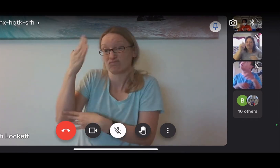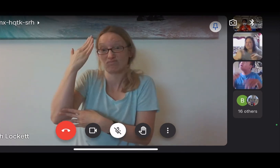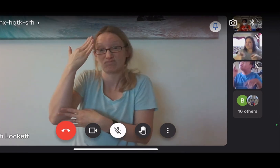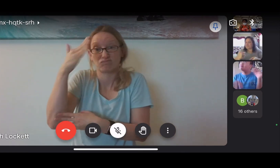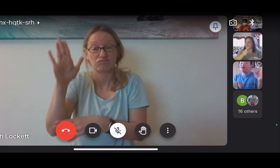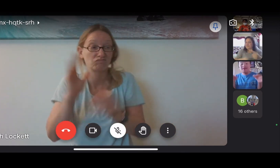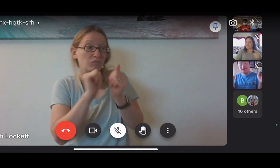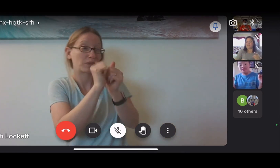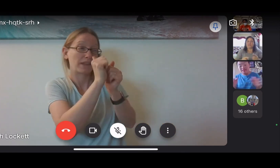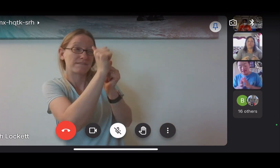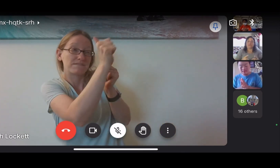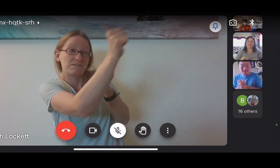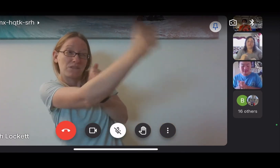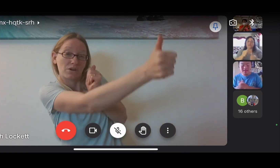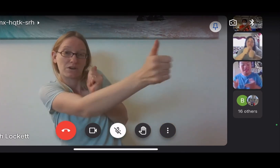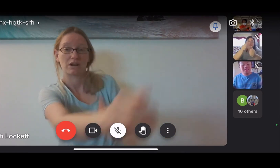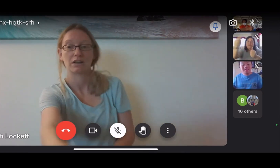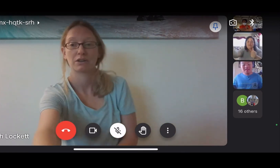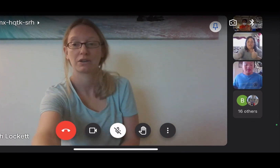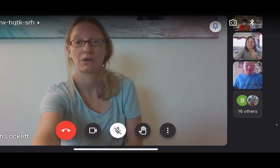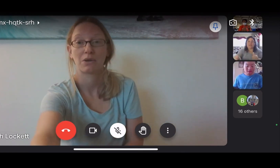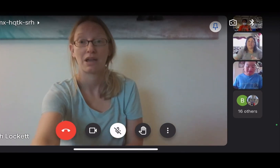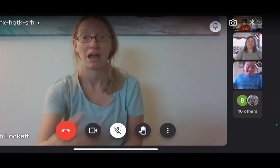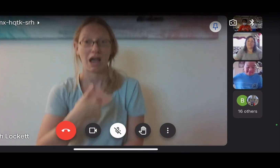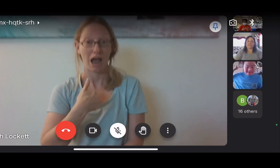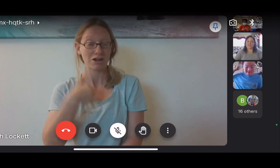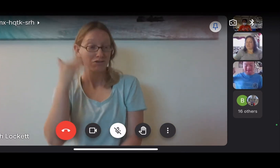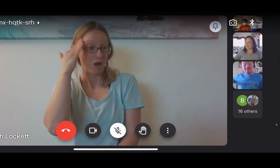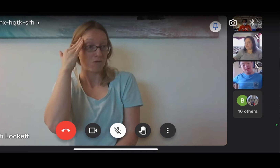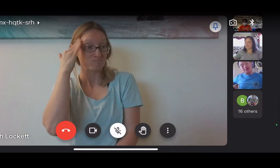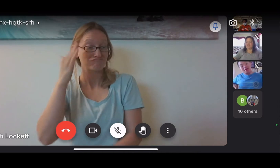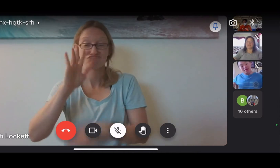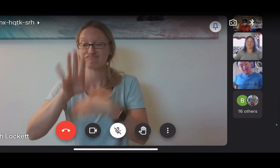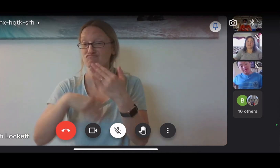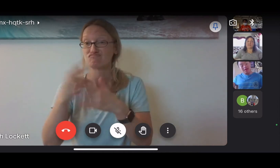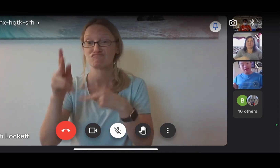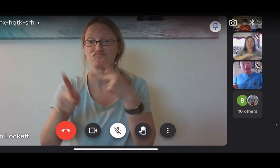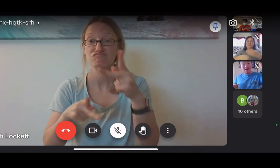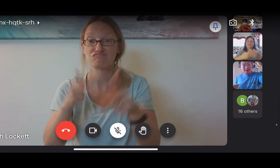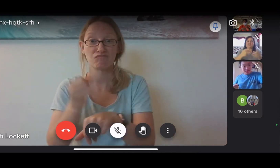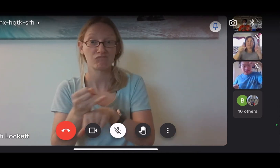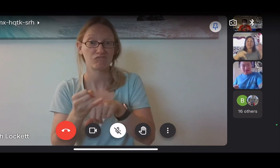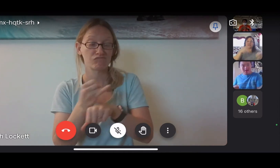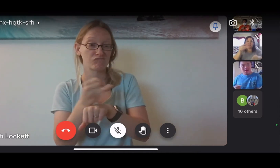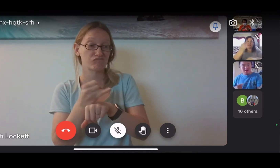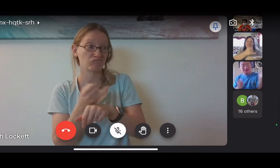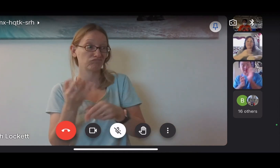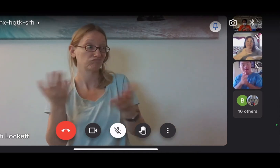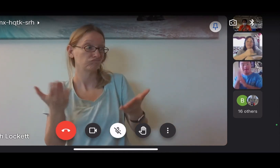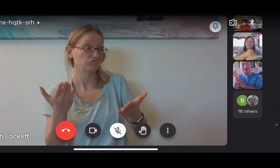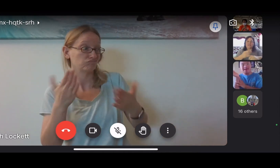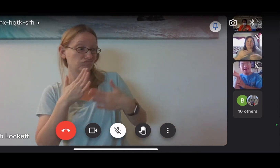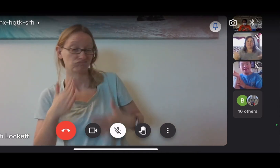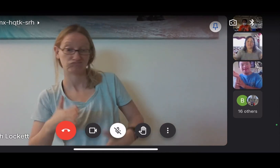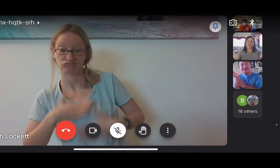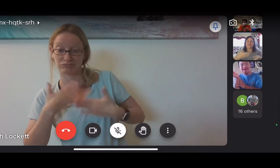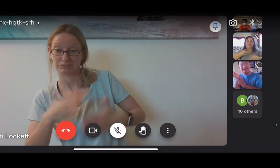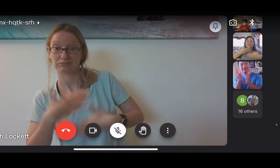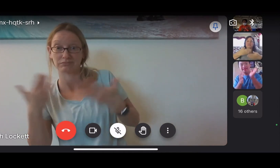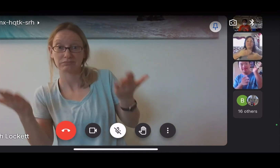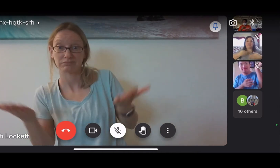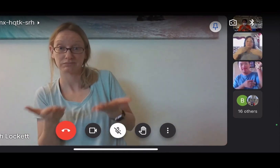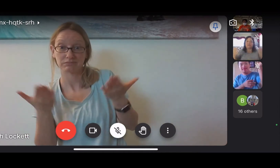no telling how far I'll go. I know everybody on this island seems so happy on